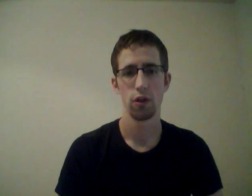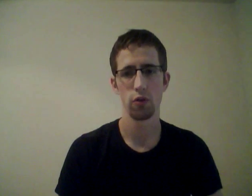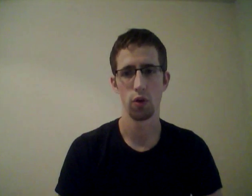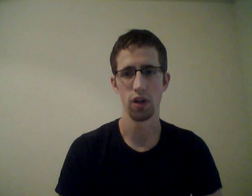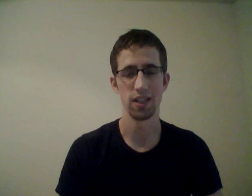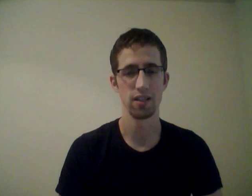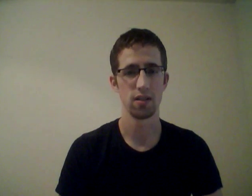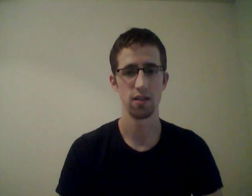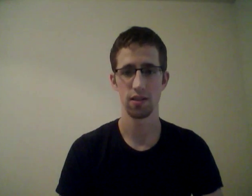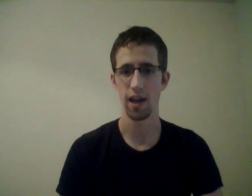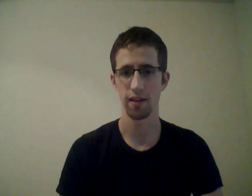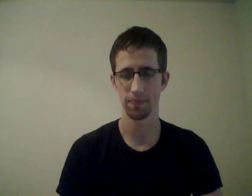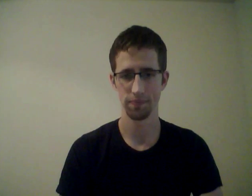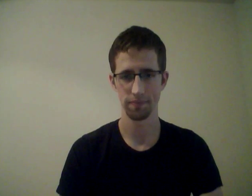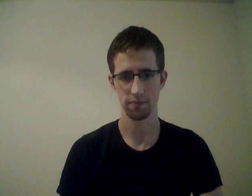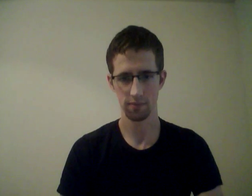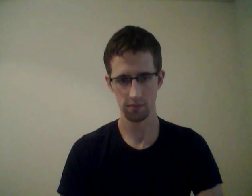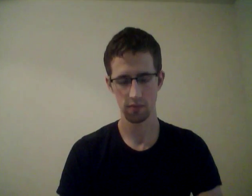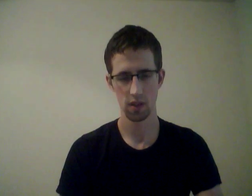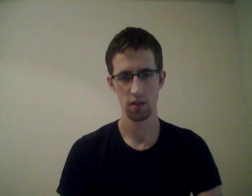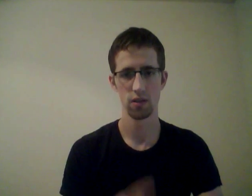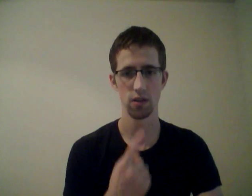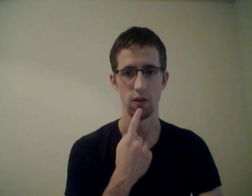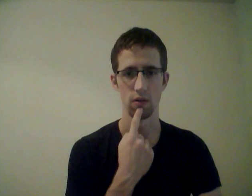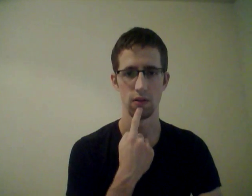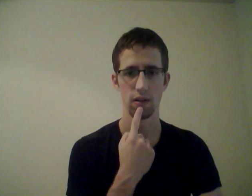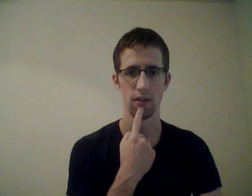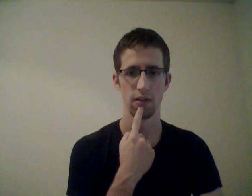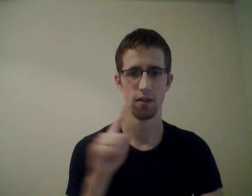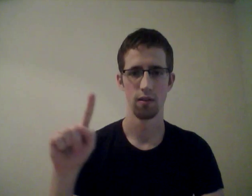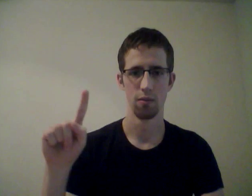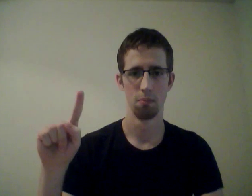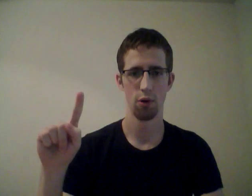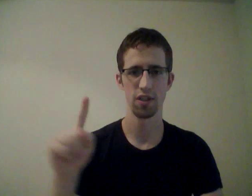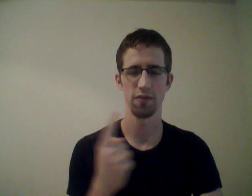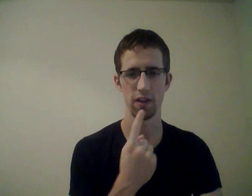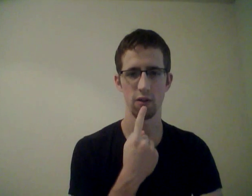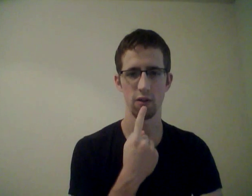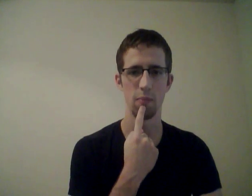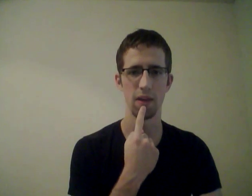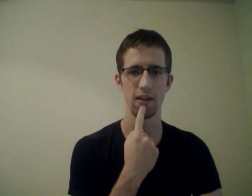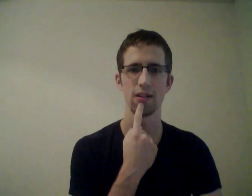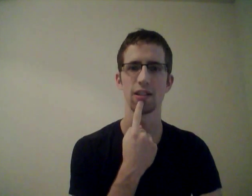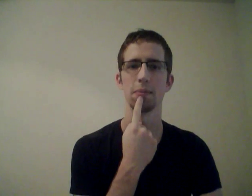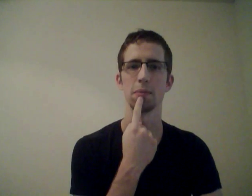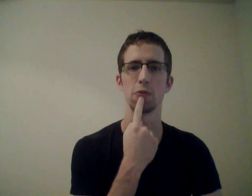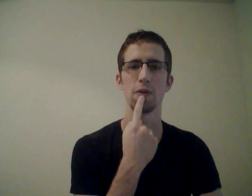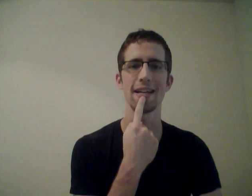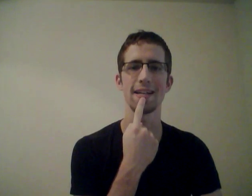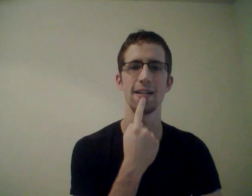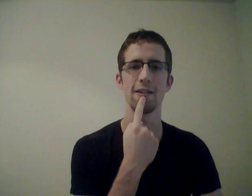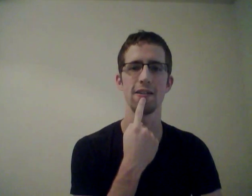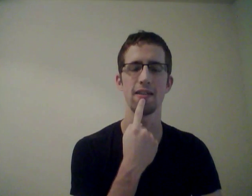Third word is to say. So, pointing finger, palm in, comes right underneath the